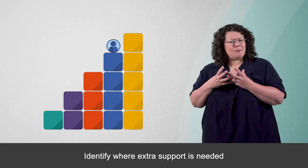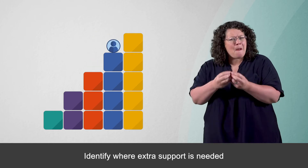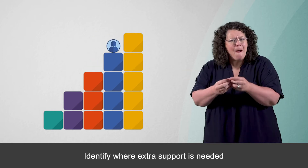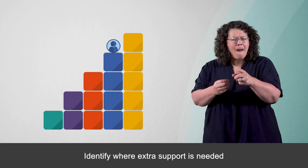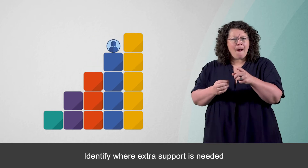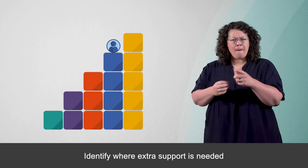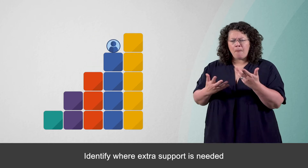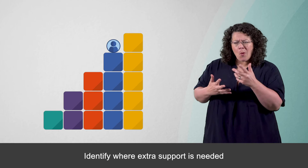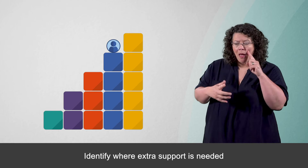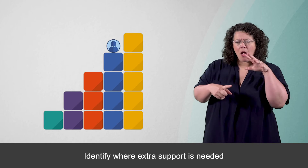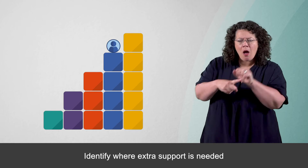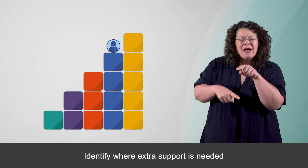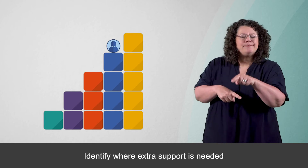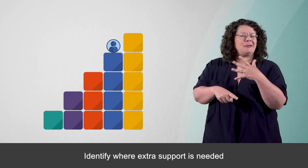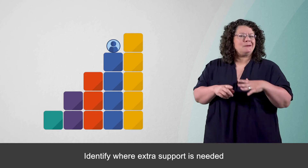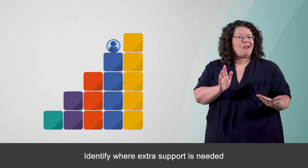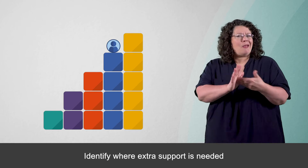identify where extra support is needed,